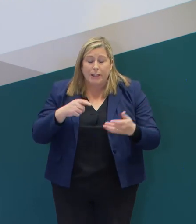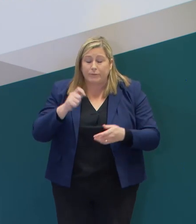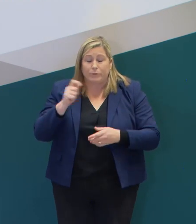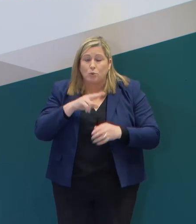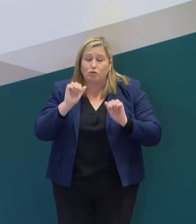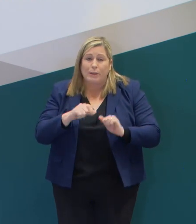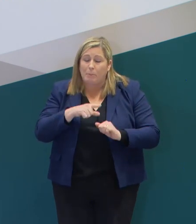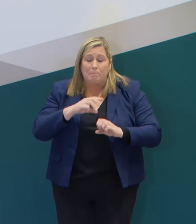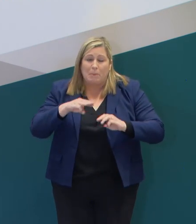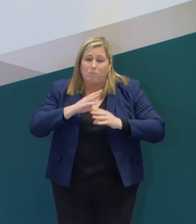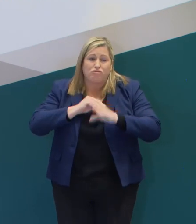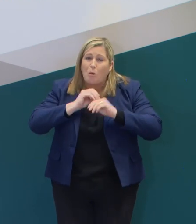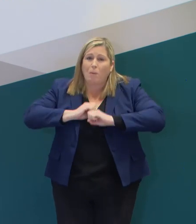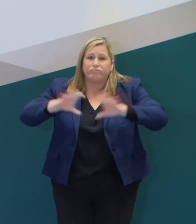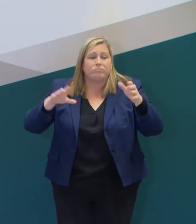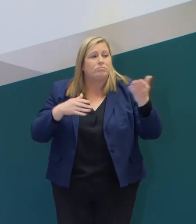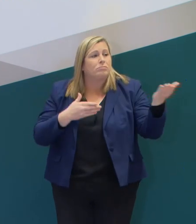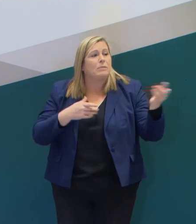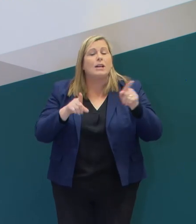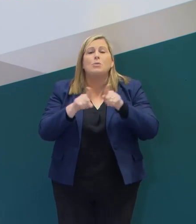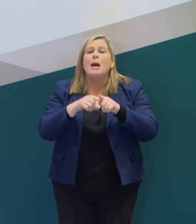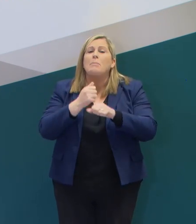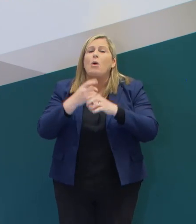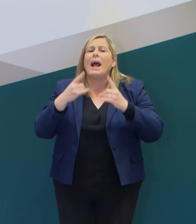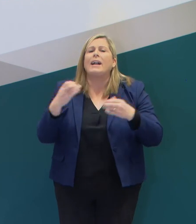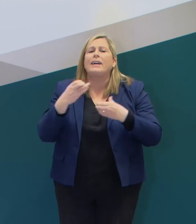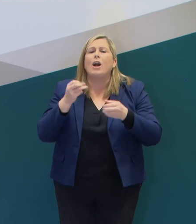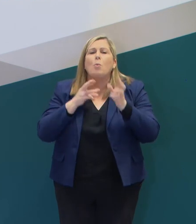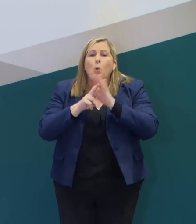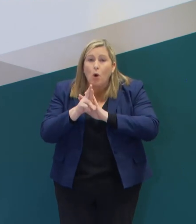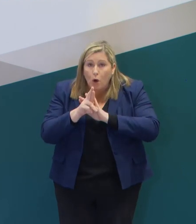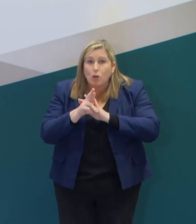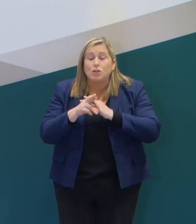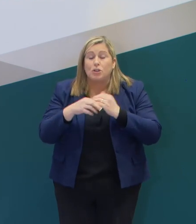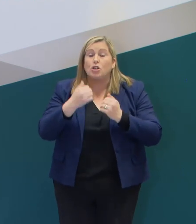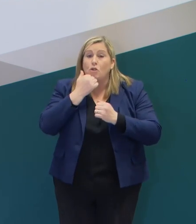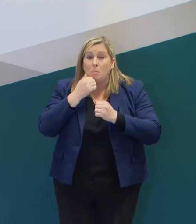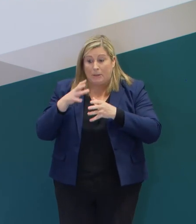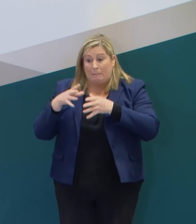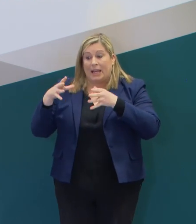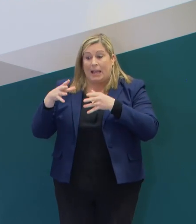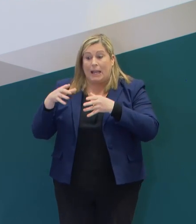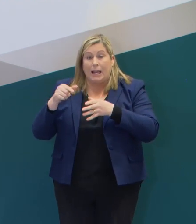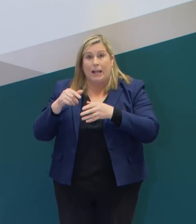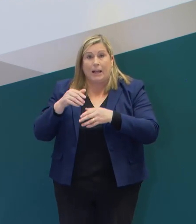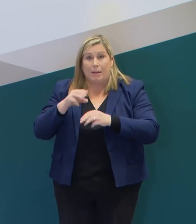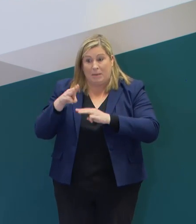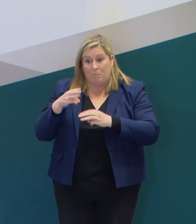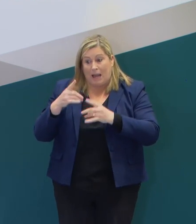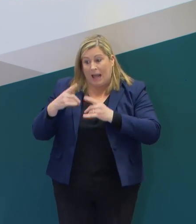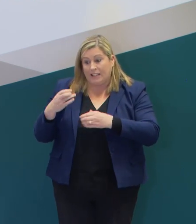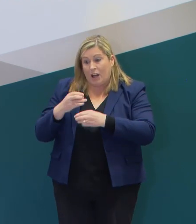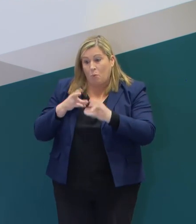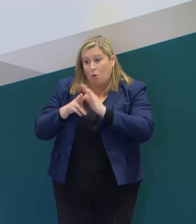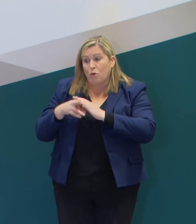for me then, also on healthcare workers. Obviously there's a high number in the numbers of healthcare workers who have it.